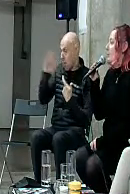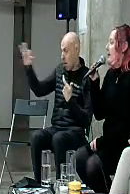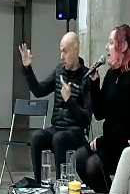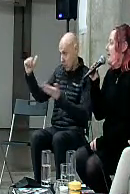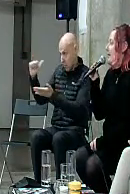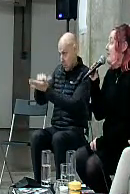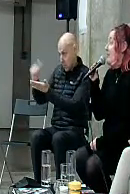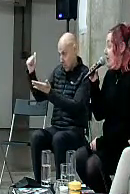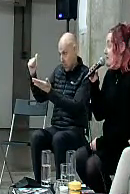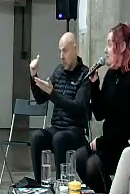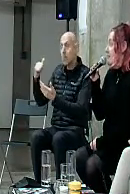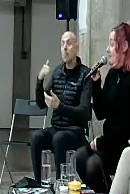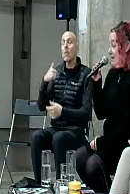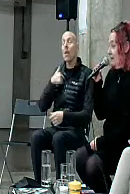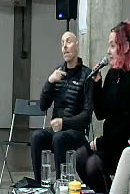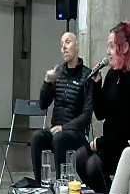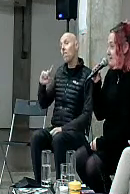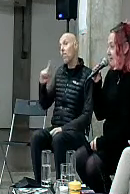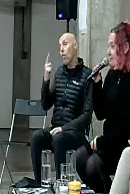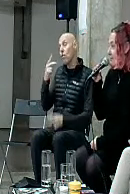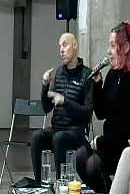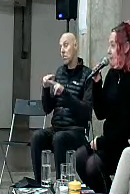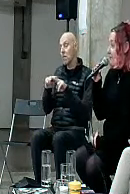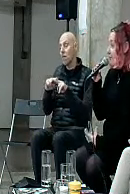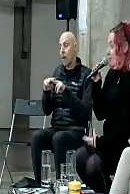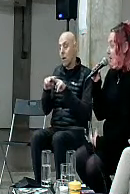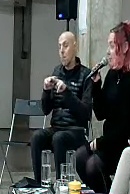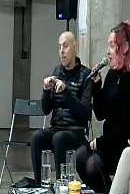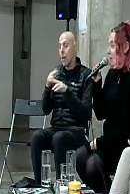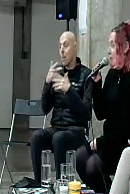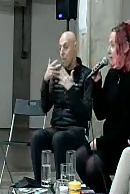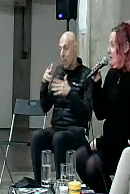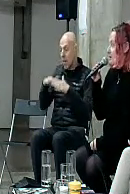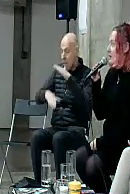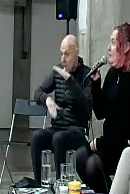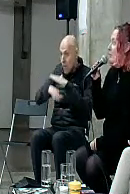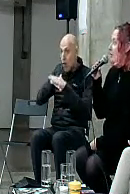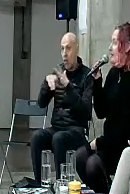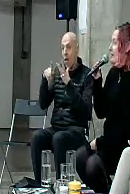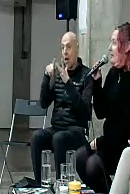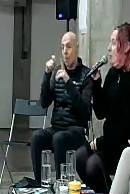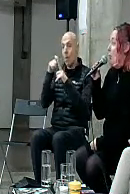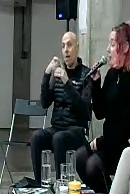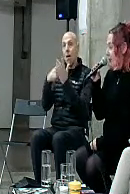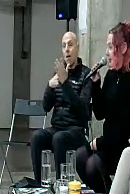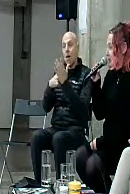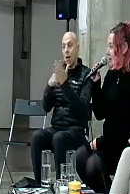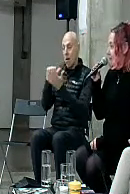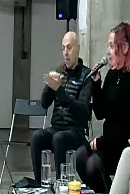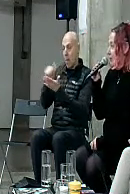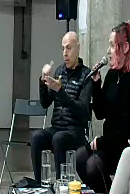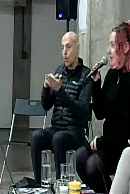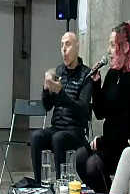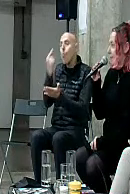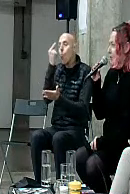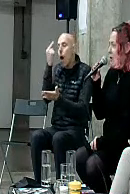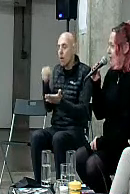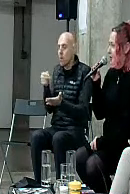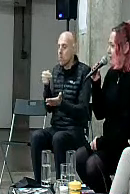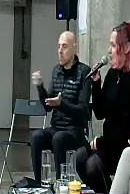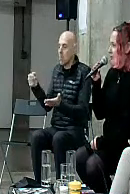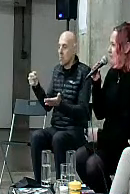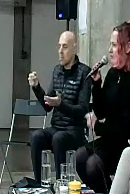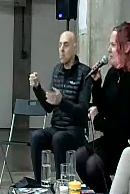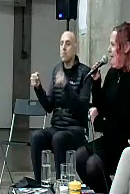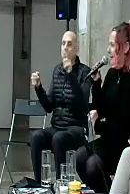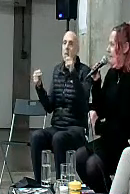So we are the first family that's had the full IPR published with only one redaction, which the coroner